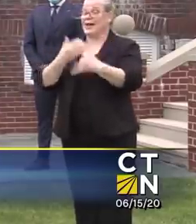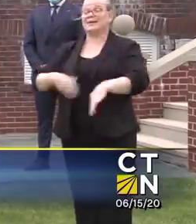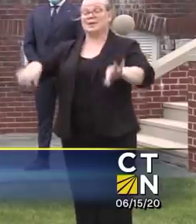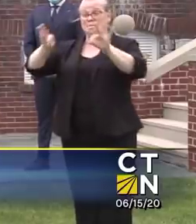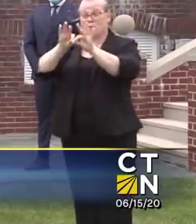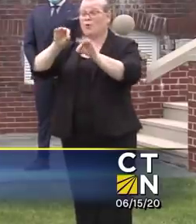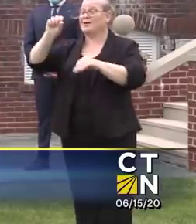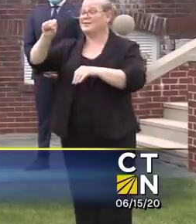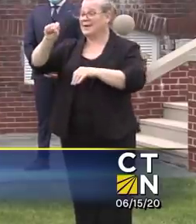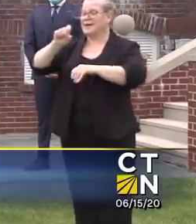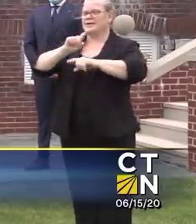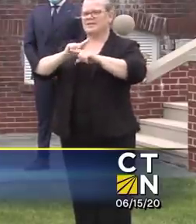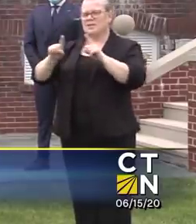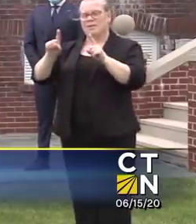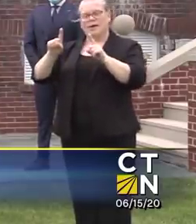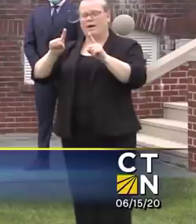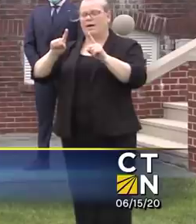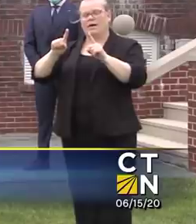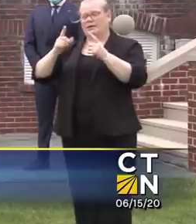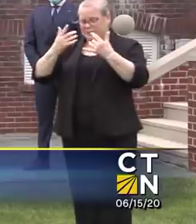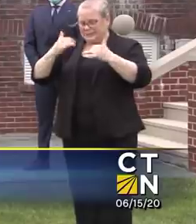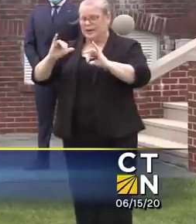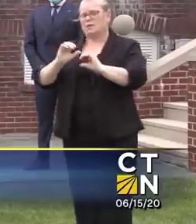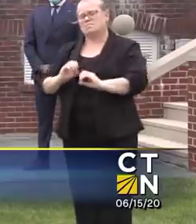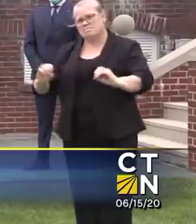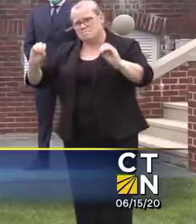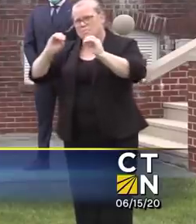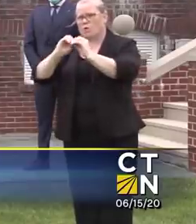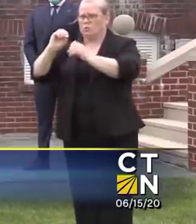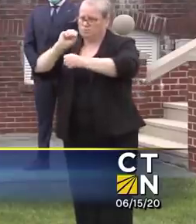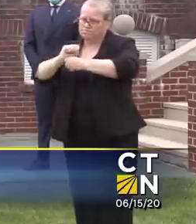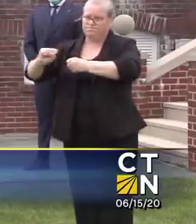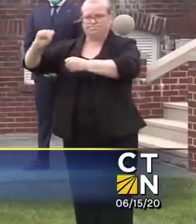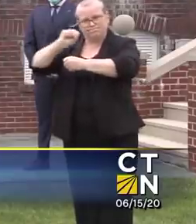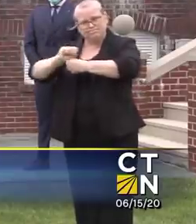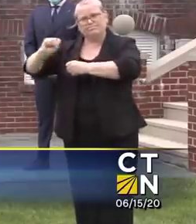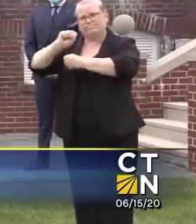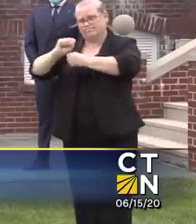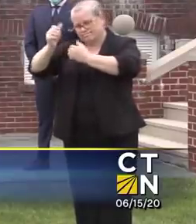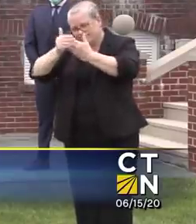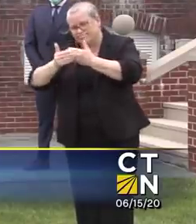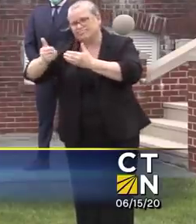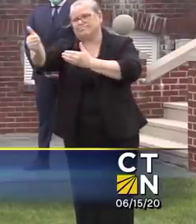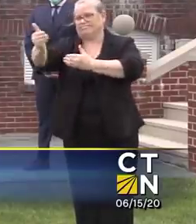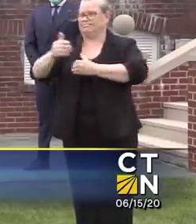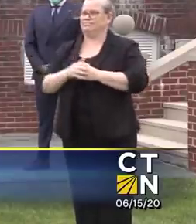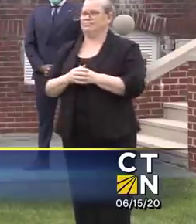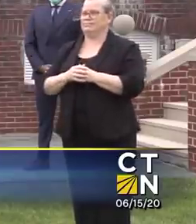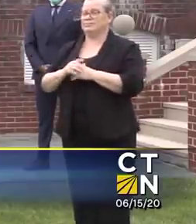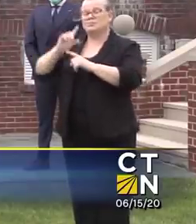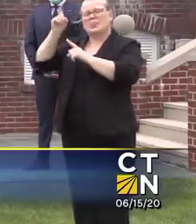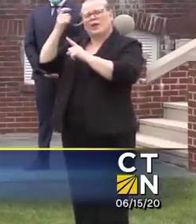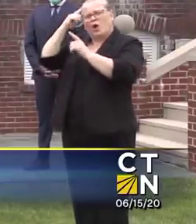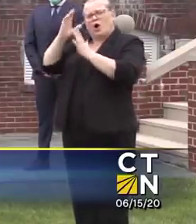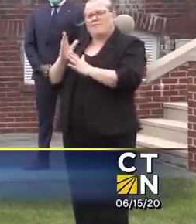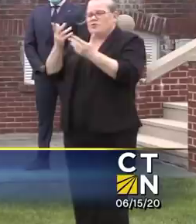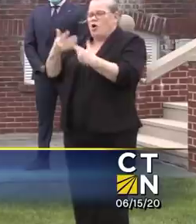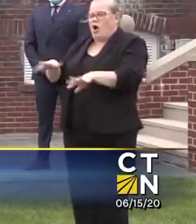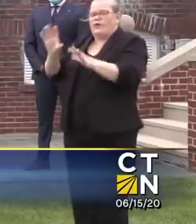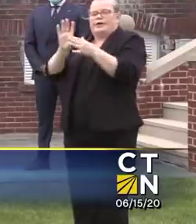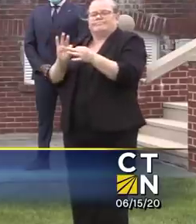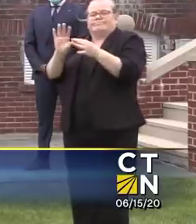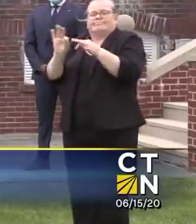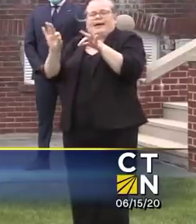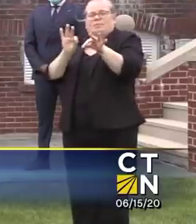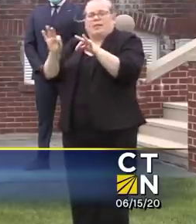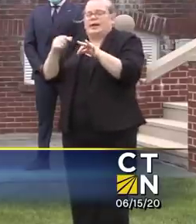of work and ground that we need to cover. I think the governor has already said it, so I'm not saying anything new. and that is